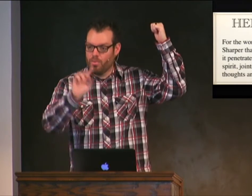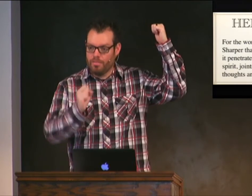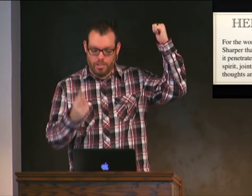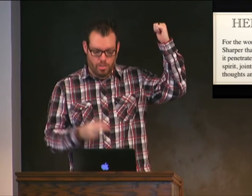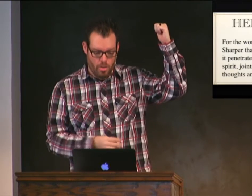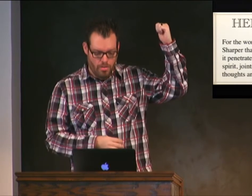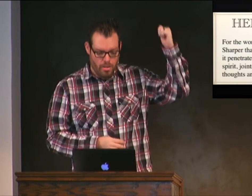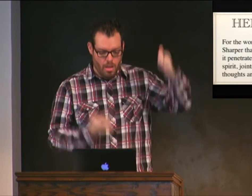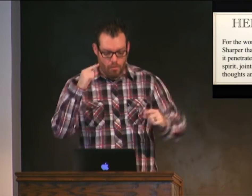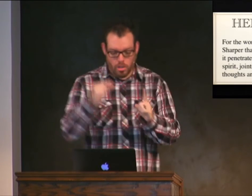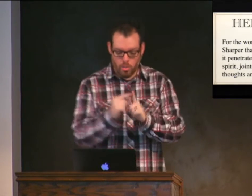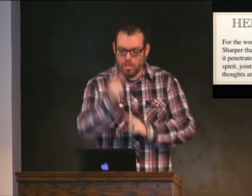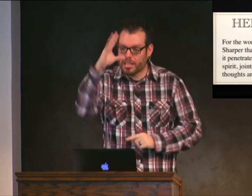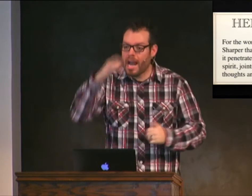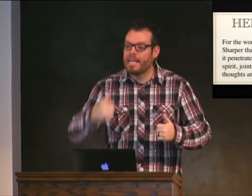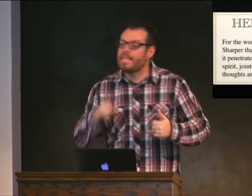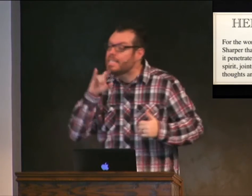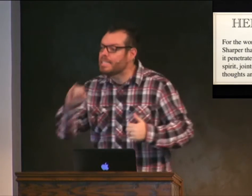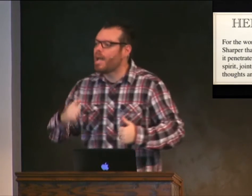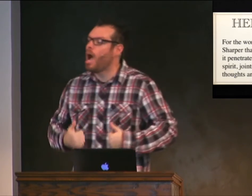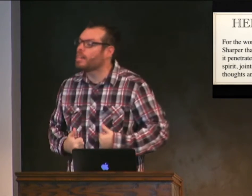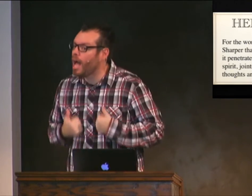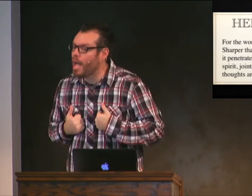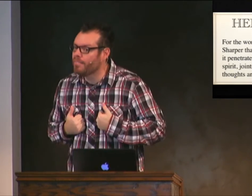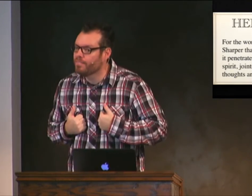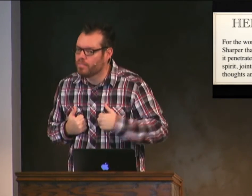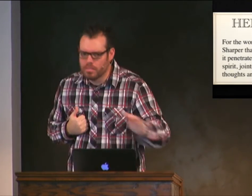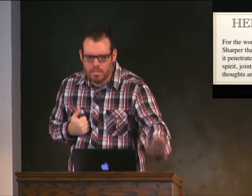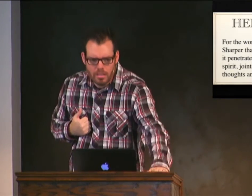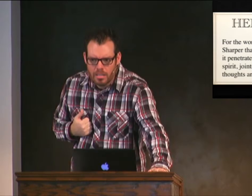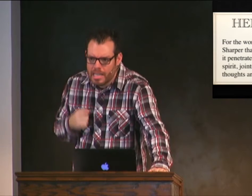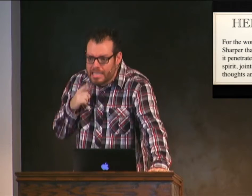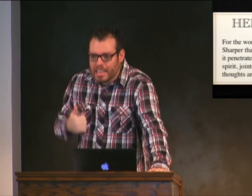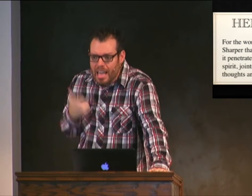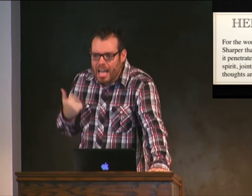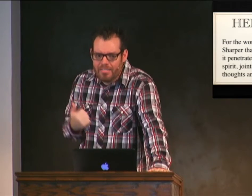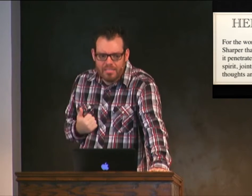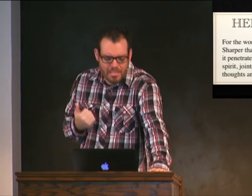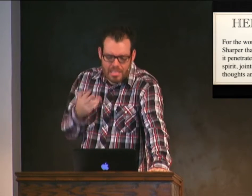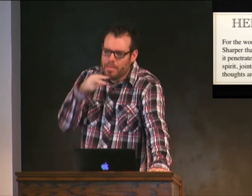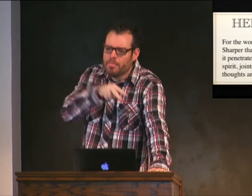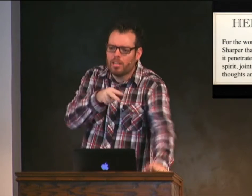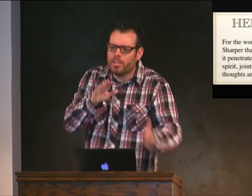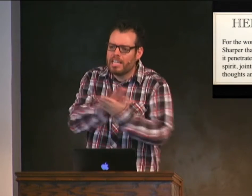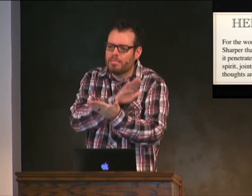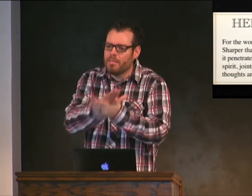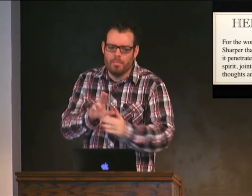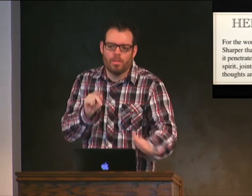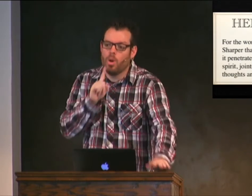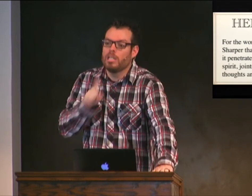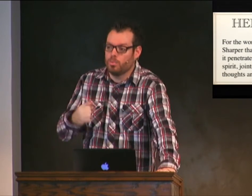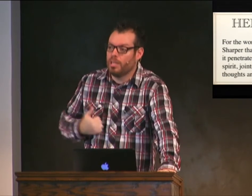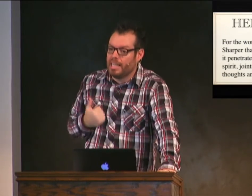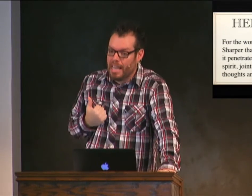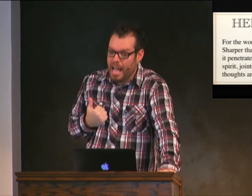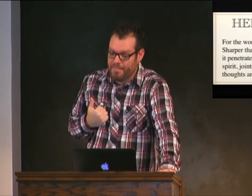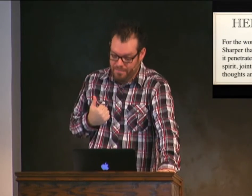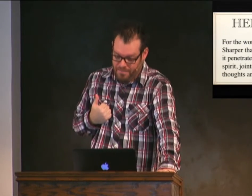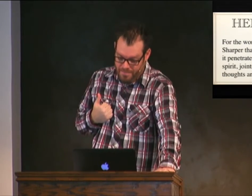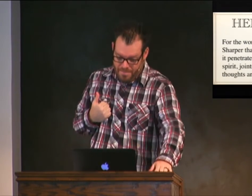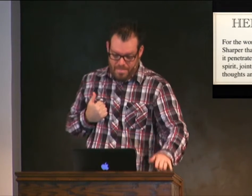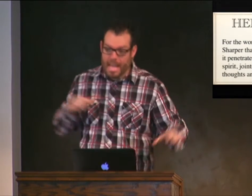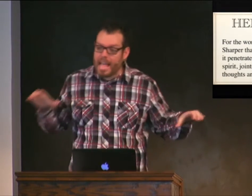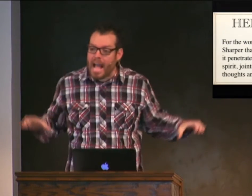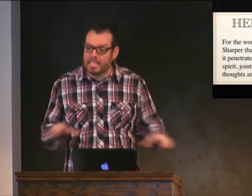Hebrews chapter 4, verse 12. For the Word of God is alive. It's alive. Some people may look at this paper, but no, it's really